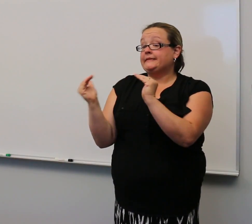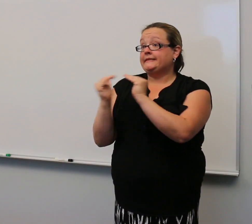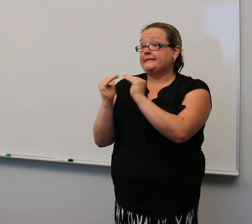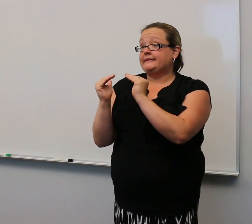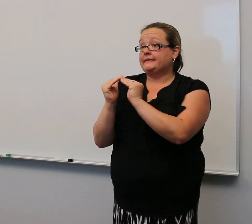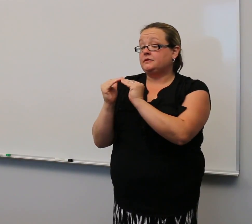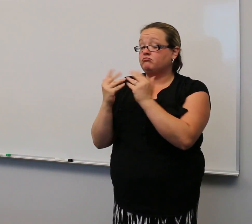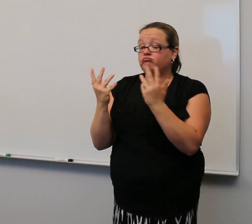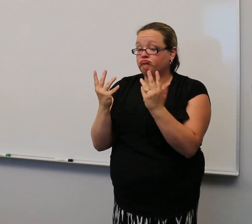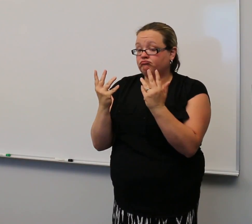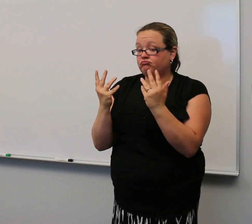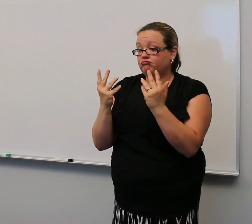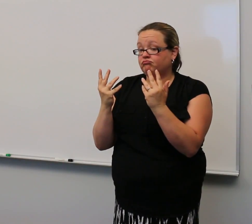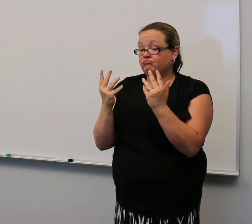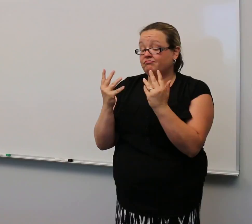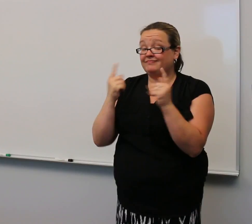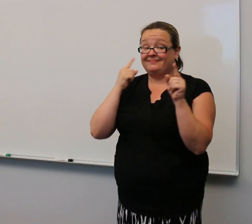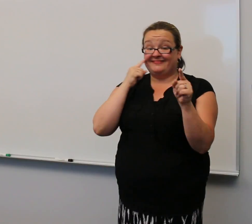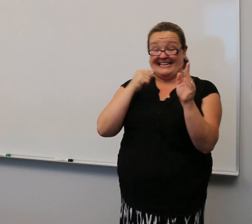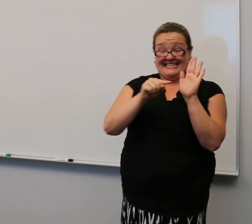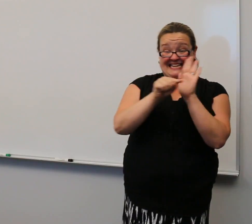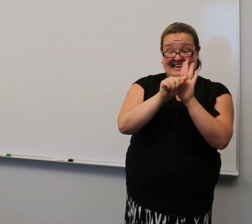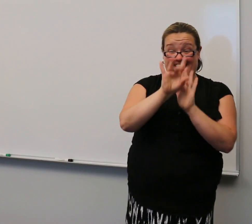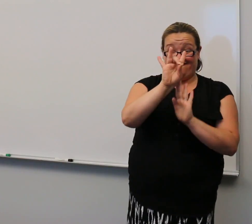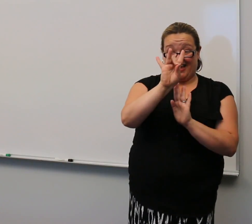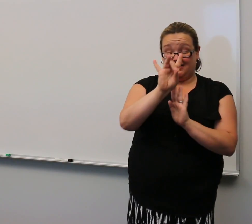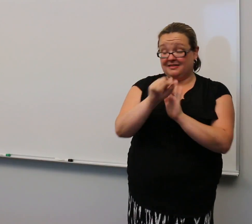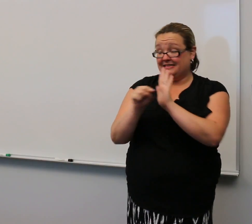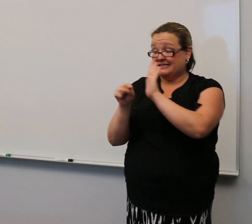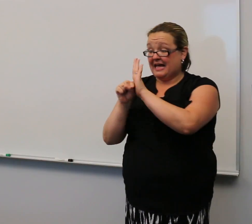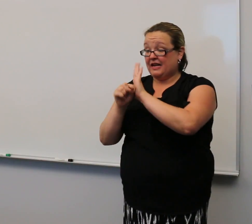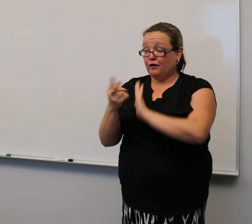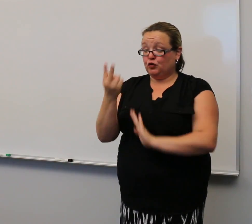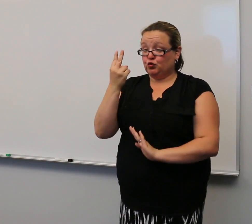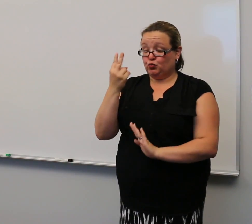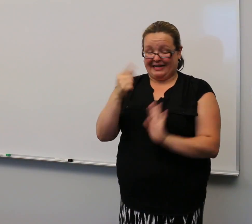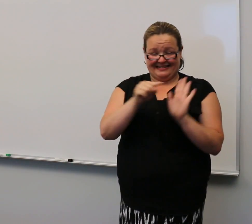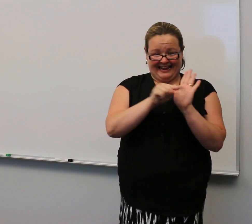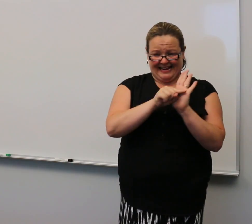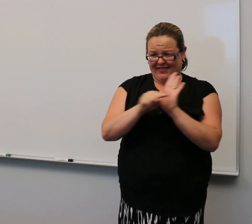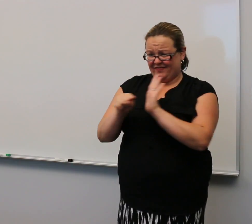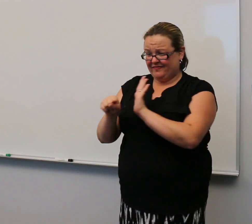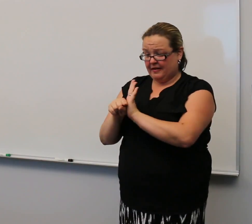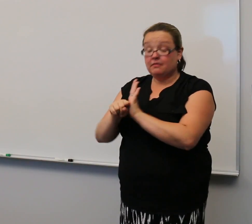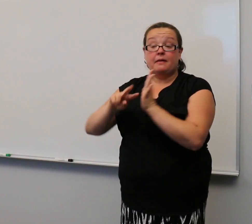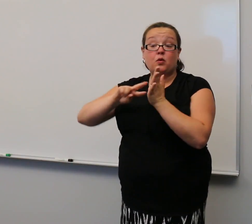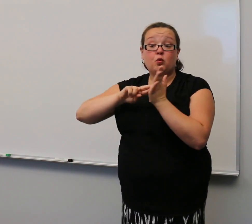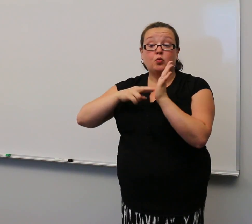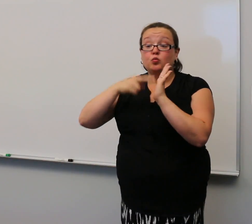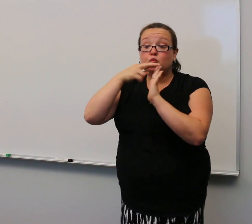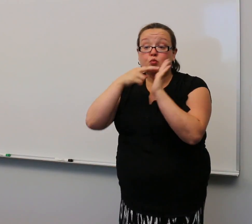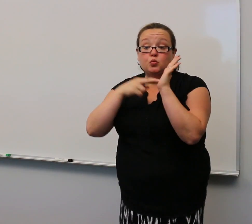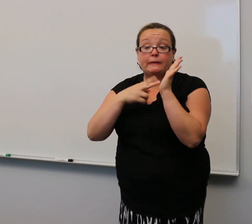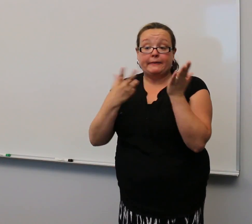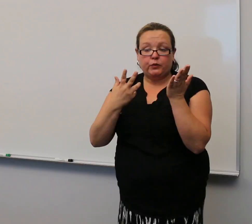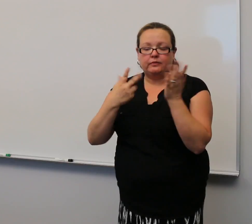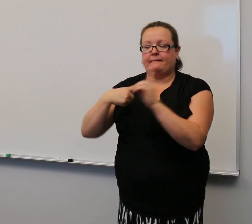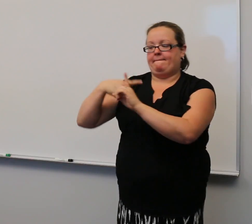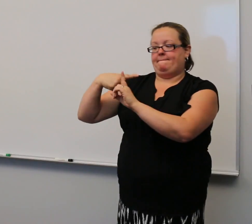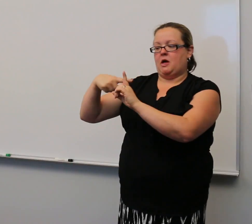Well, I have two negative numbers now being multiplied, so my rules tell me my overall answer would be positive. 8 times 2